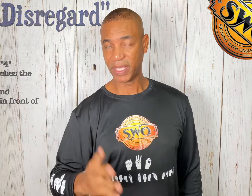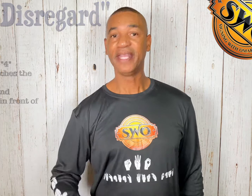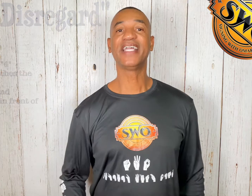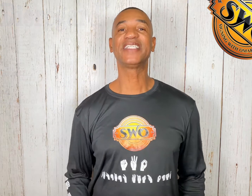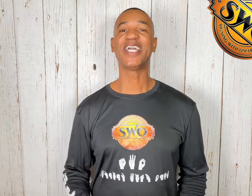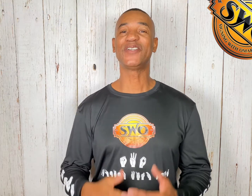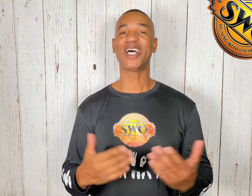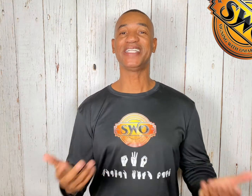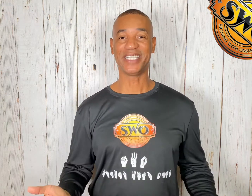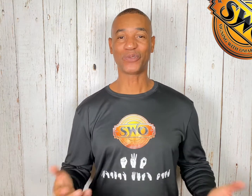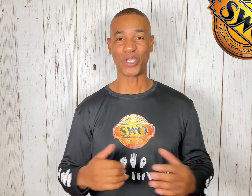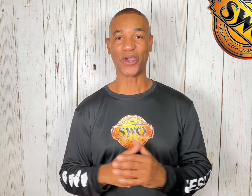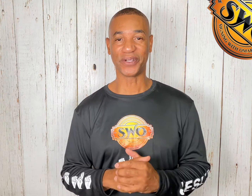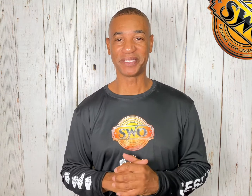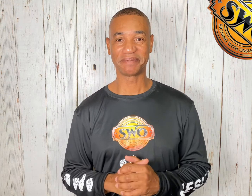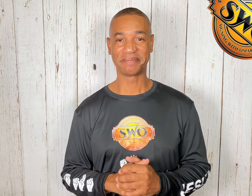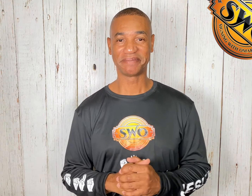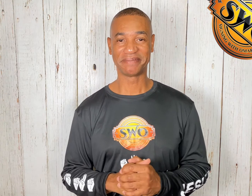That is how you sign disregard.